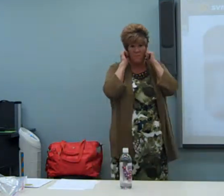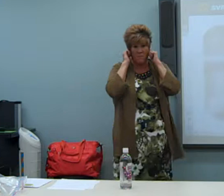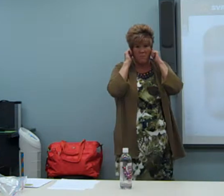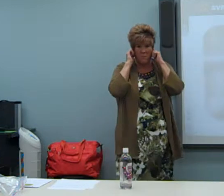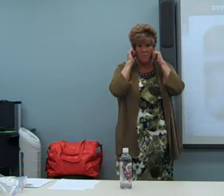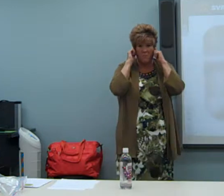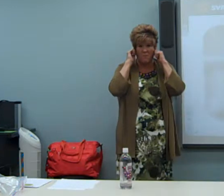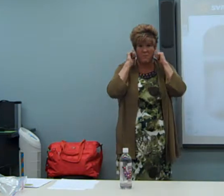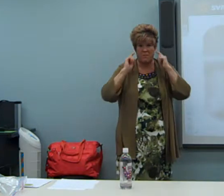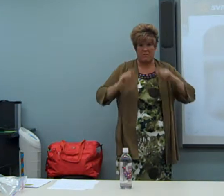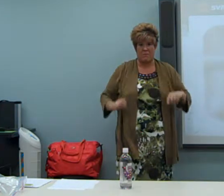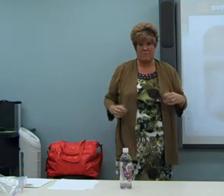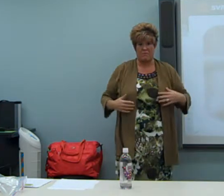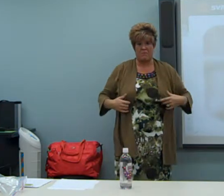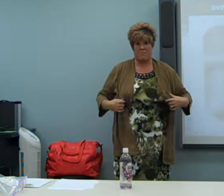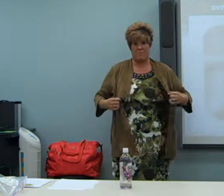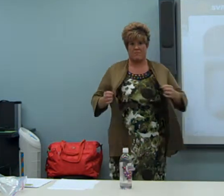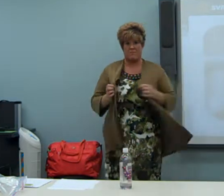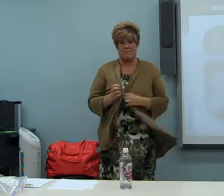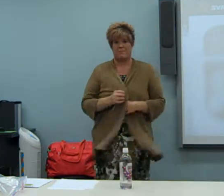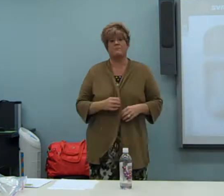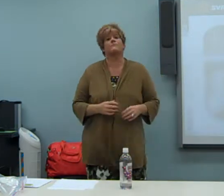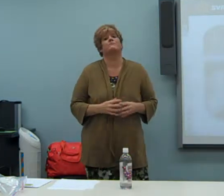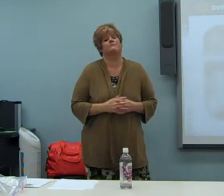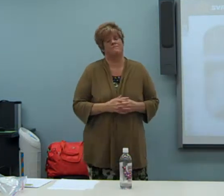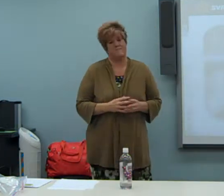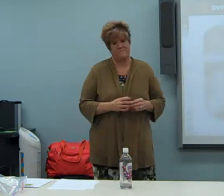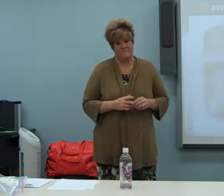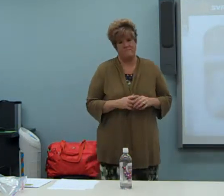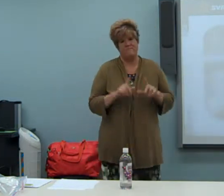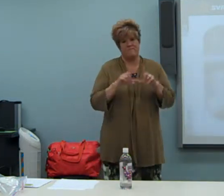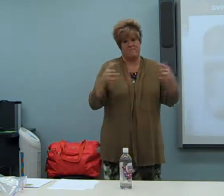But with my internship, I see a lot of different languages.